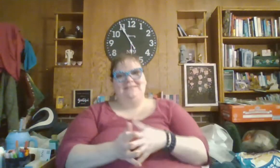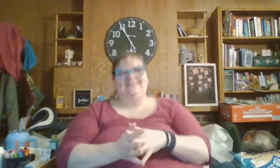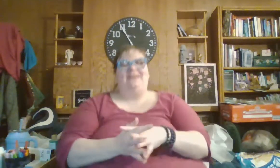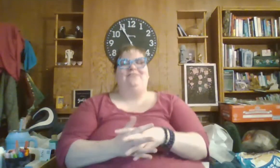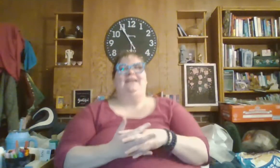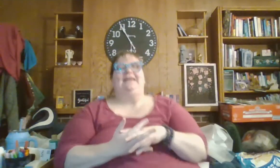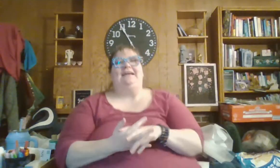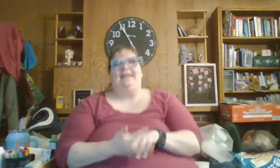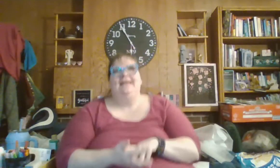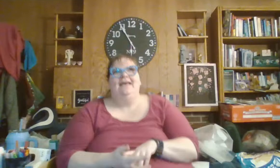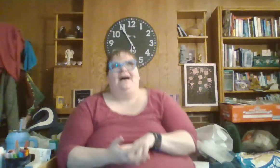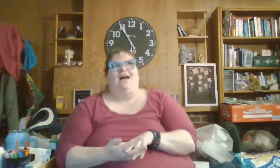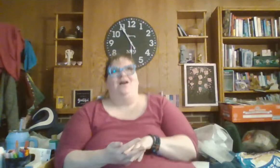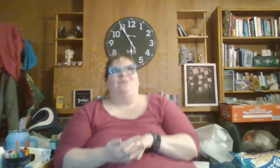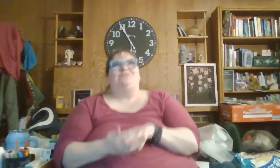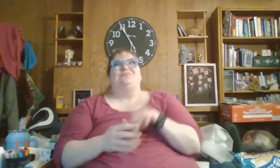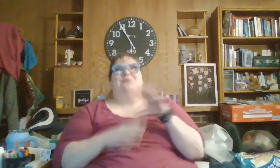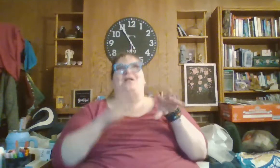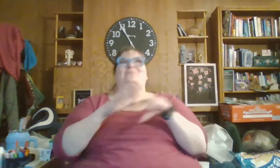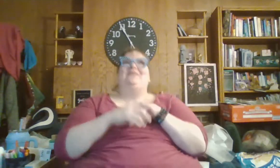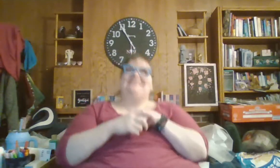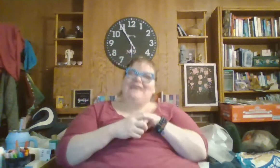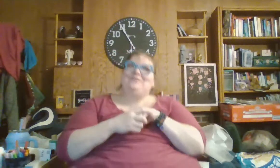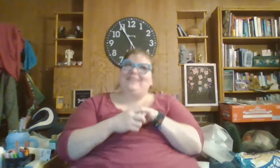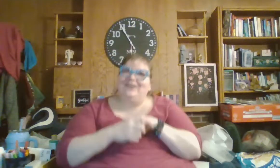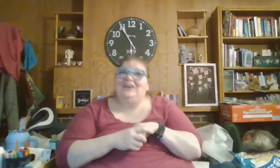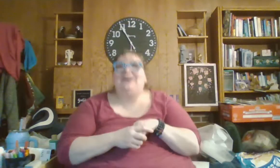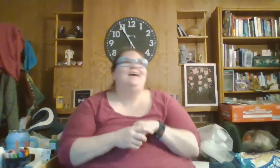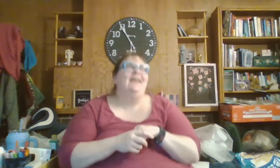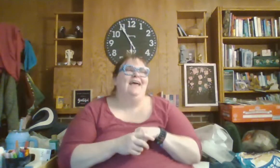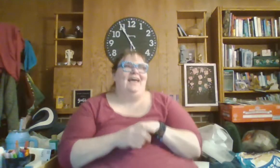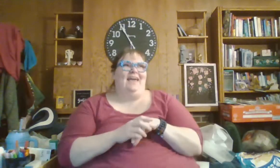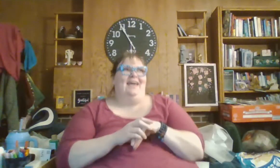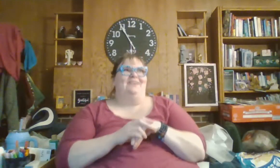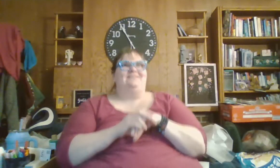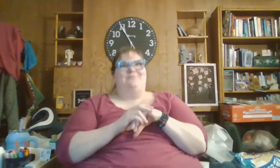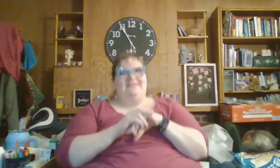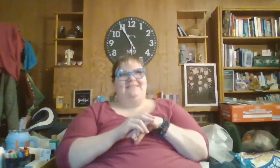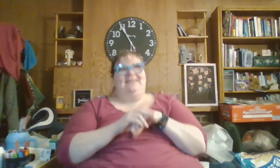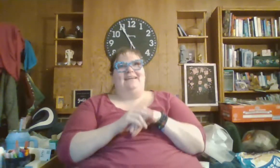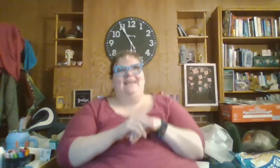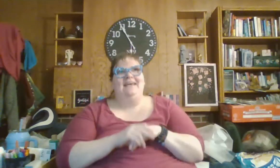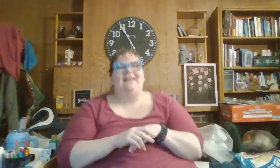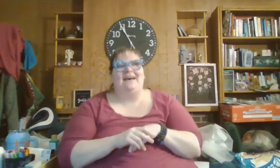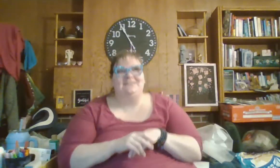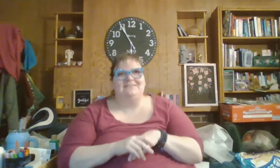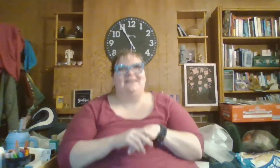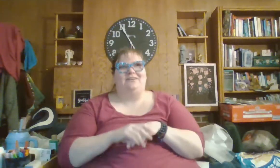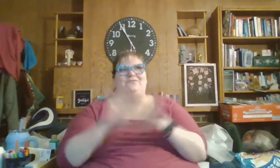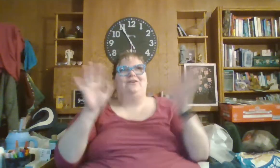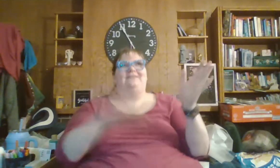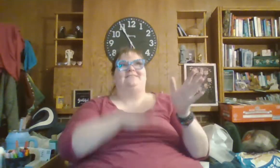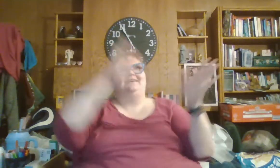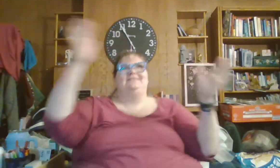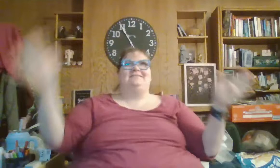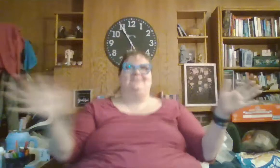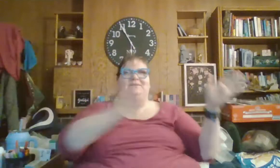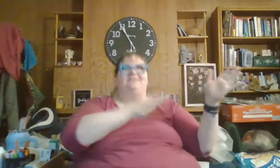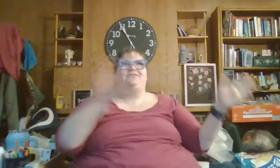design rating, which was one-on-one time with her. And it was amazing. And I just signed up for a second 6 months of Calling